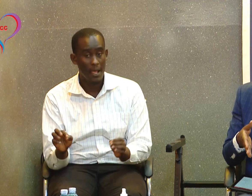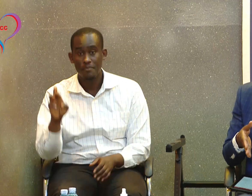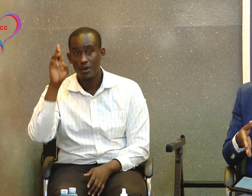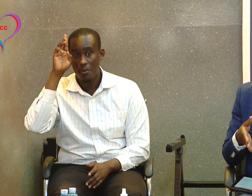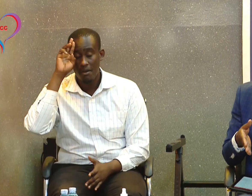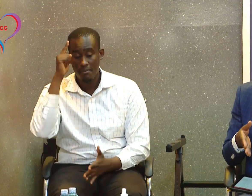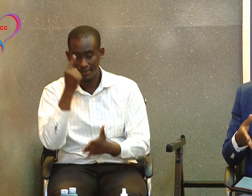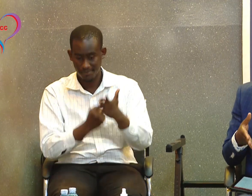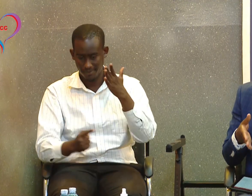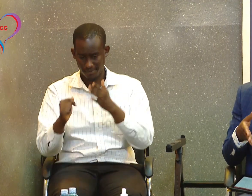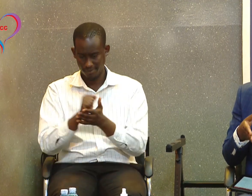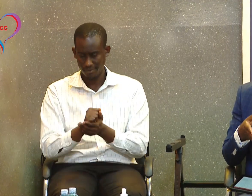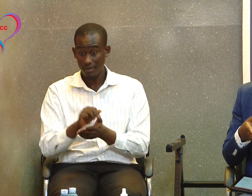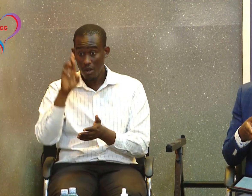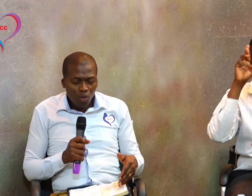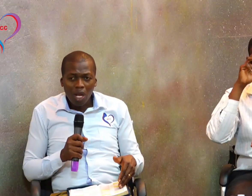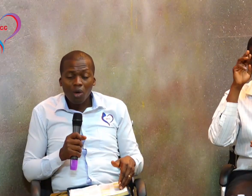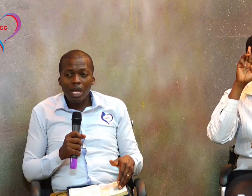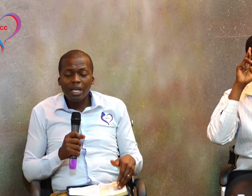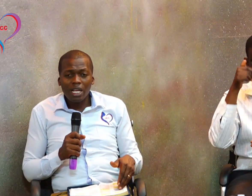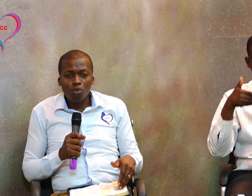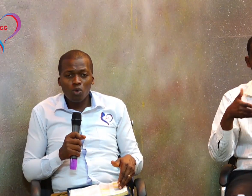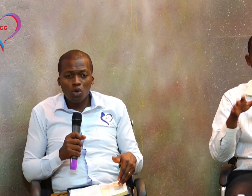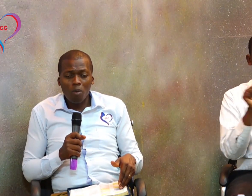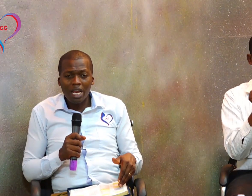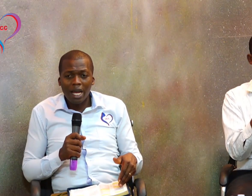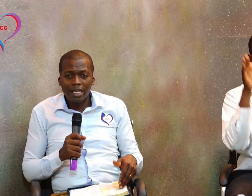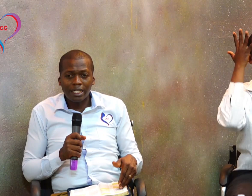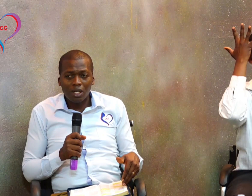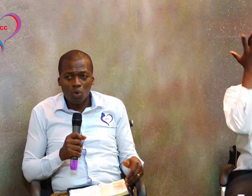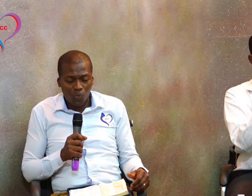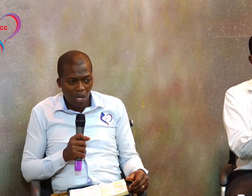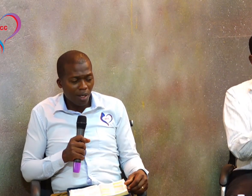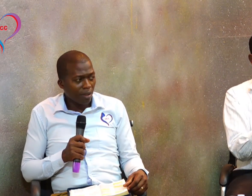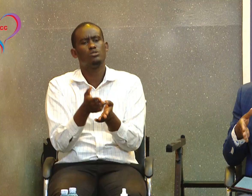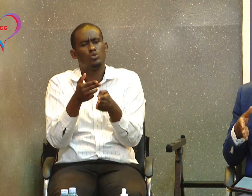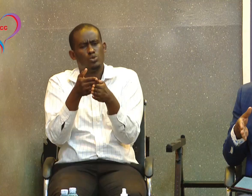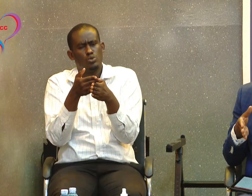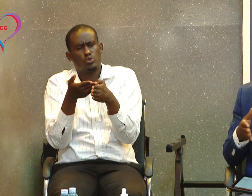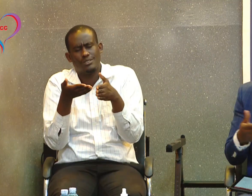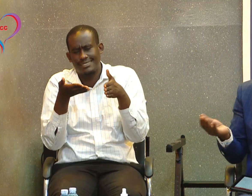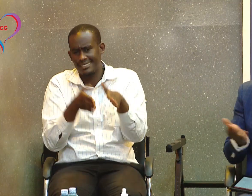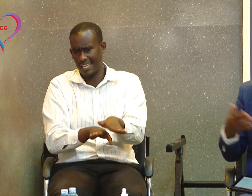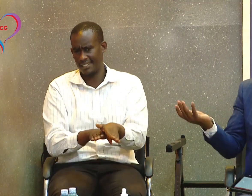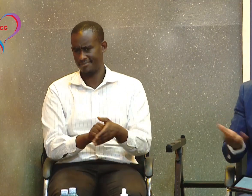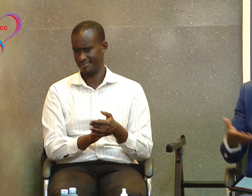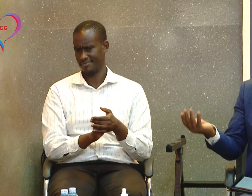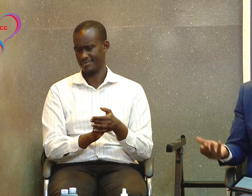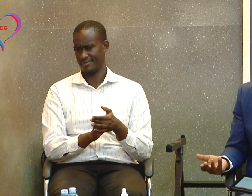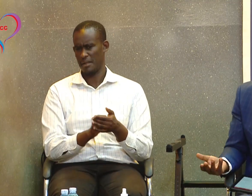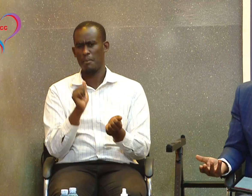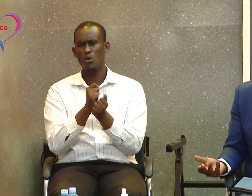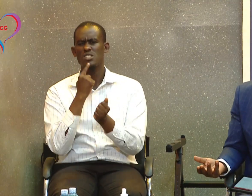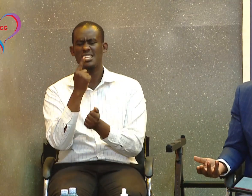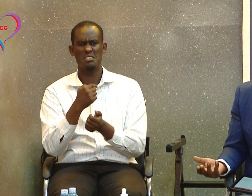here is in prison and is about to die. Naye jukira wano yali ali mu komera nga anatera n'okufa. But he says he has not yet attained